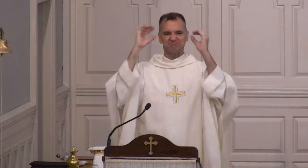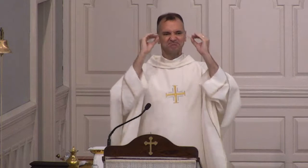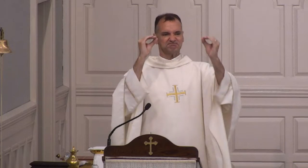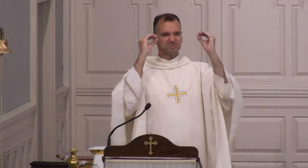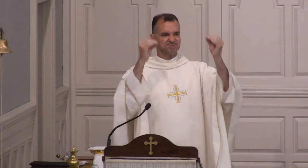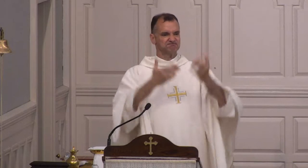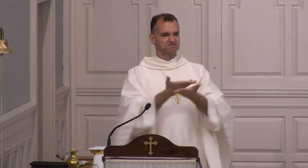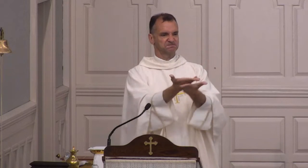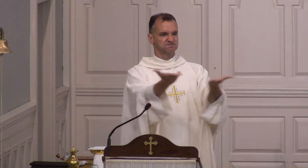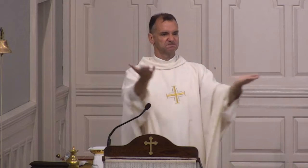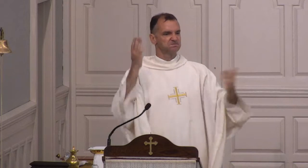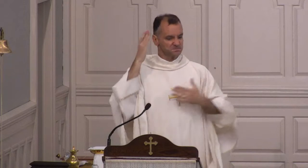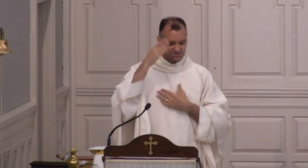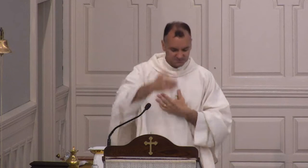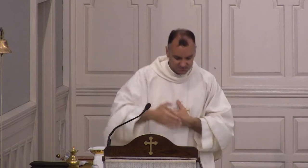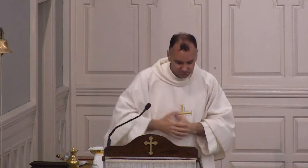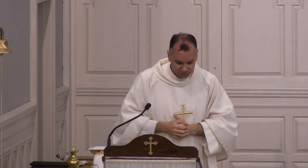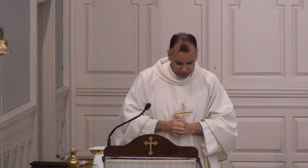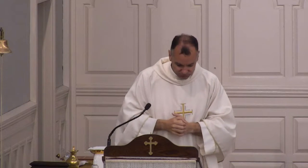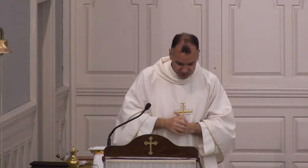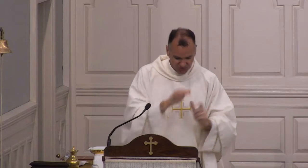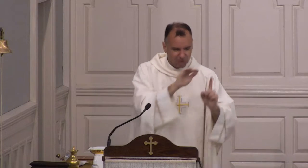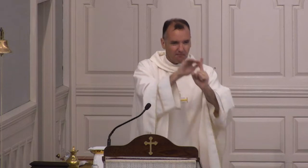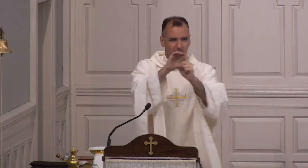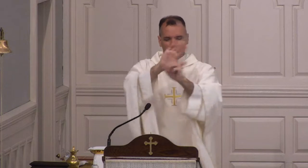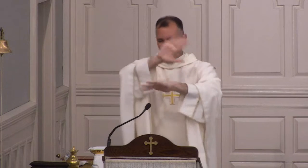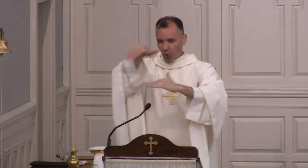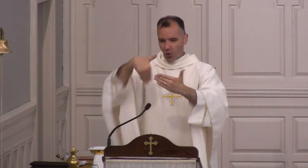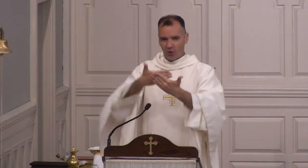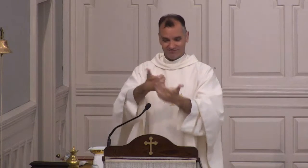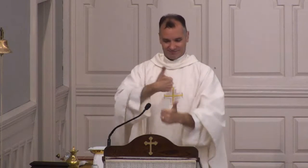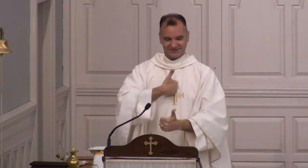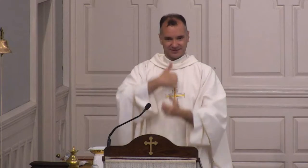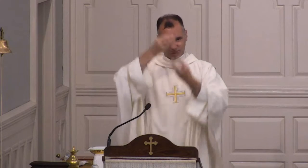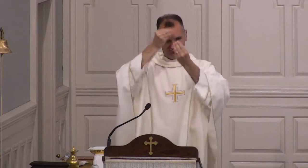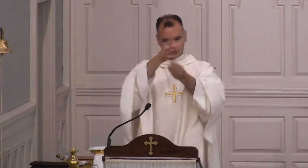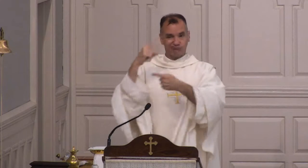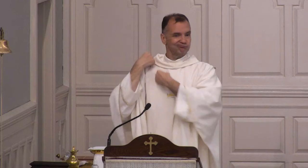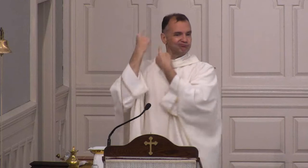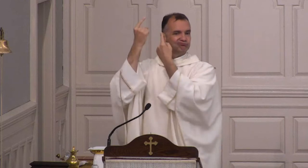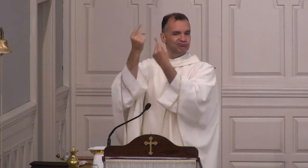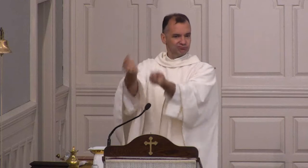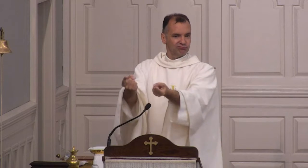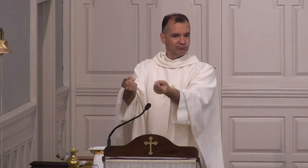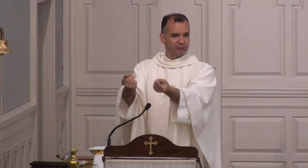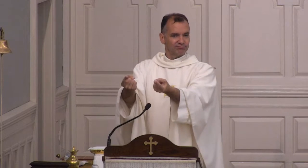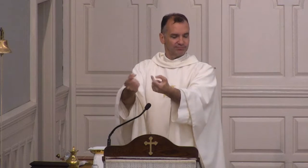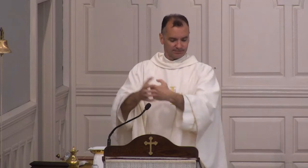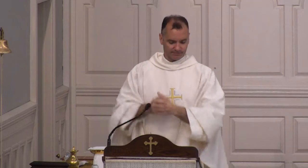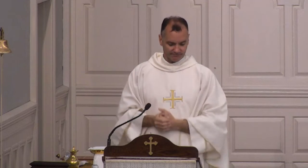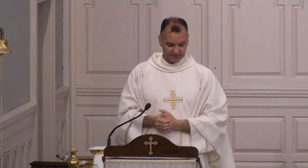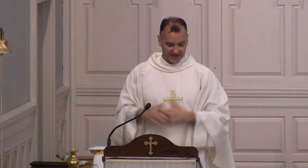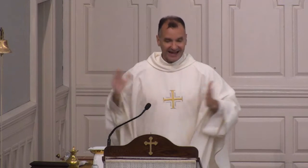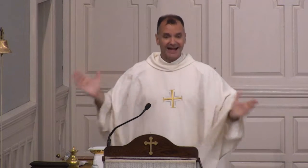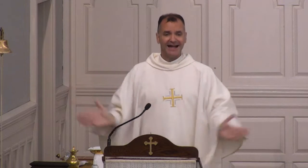The Holy Spirit will teach you everything and remind you of all I told you.